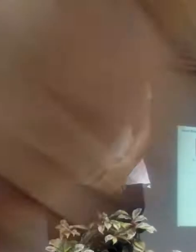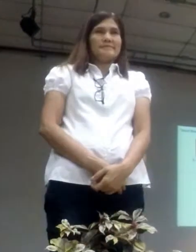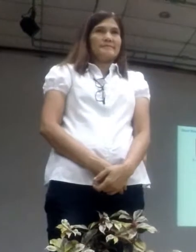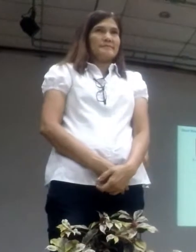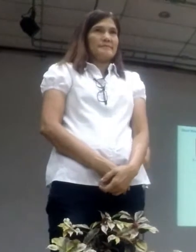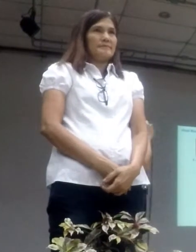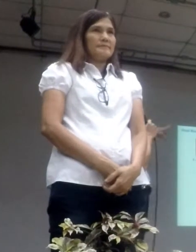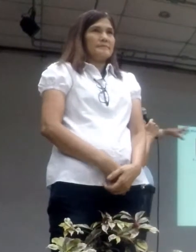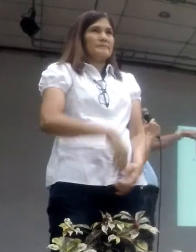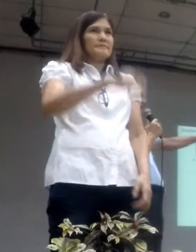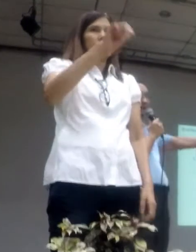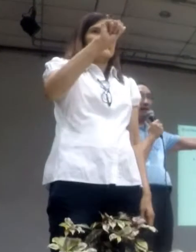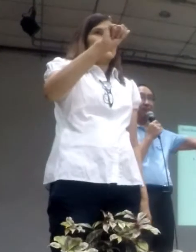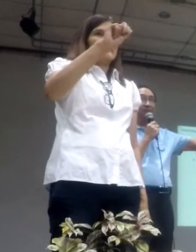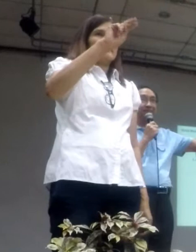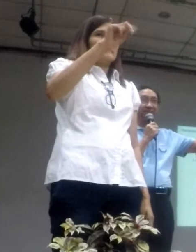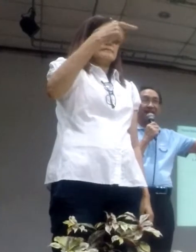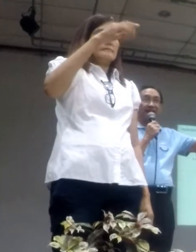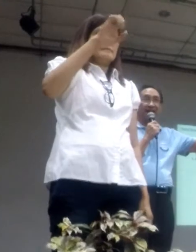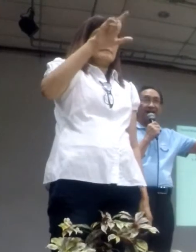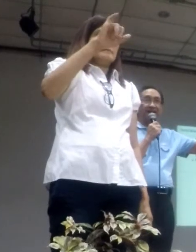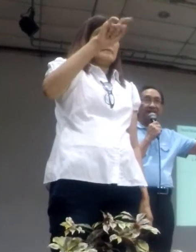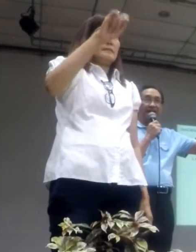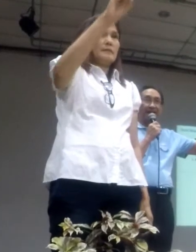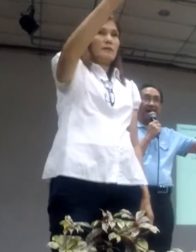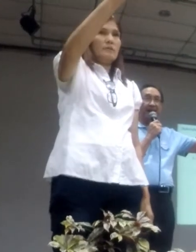Mr. Angelito Ayran, please come up.